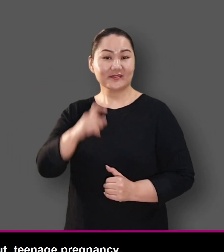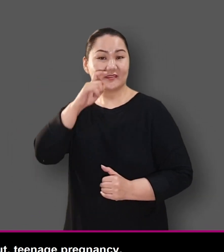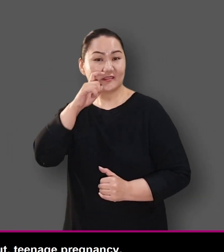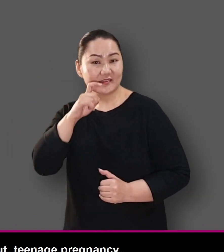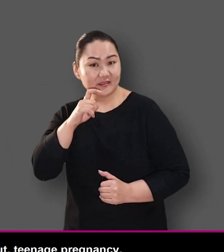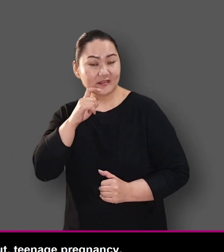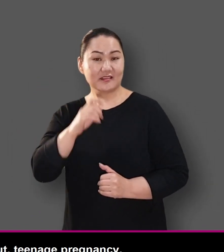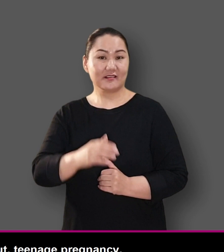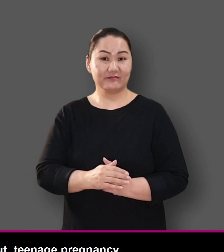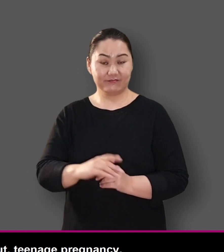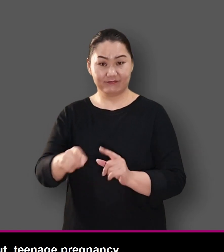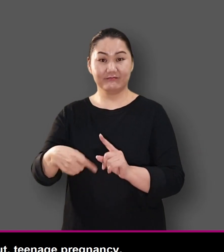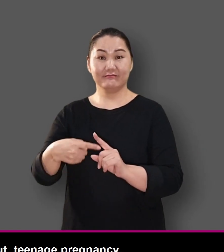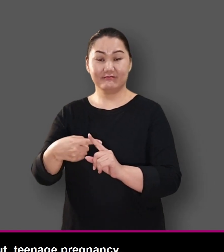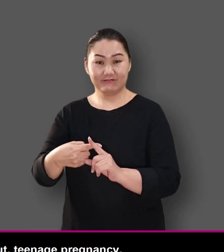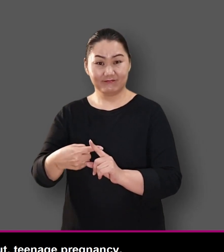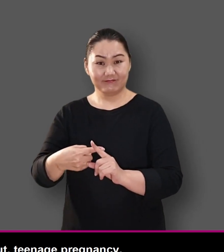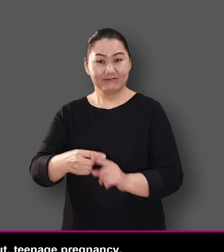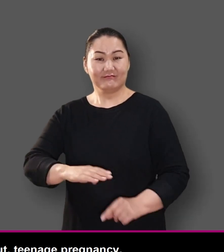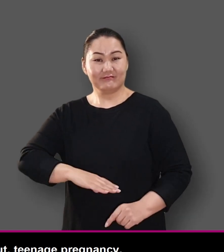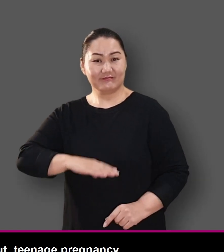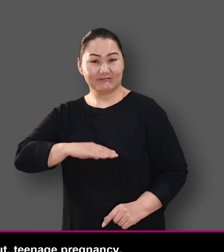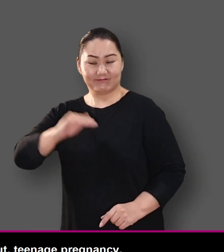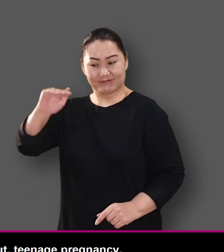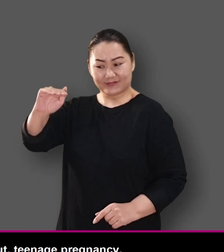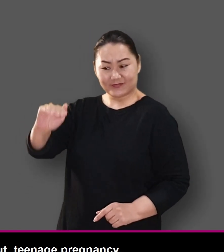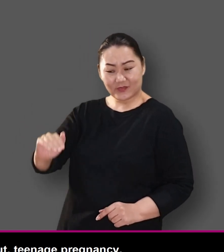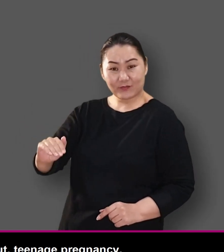early sexual debut, teenage pregnancy,